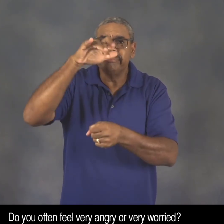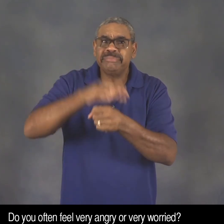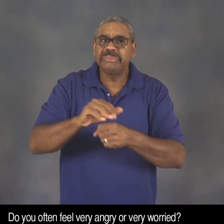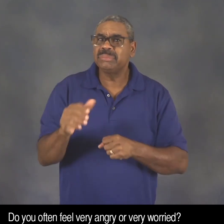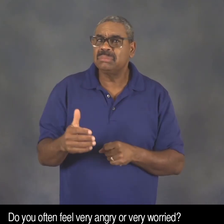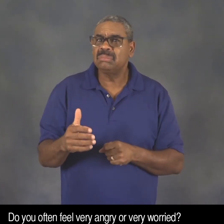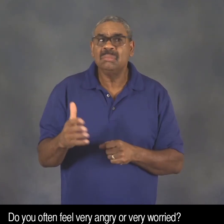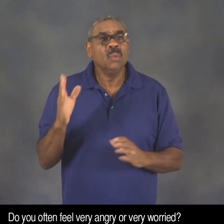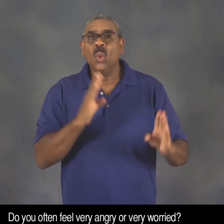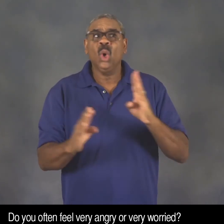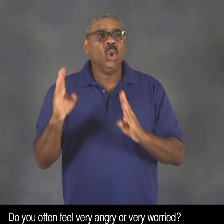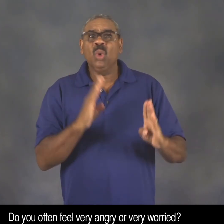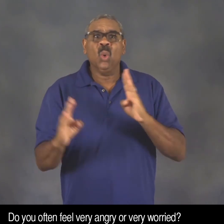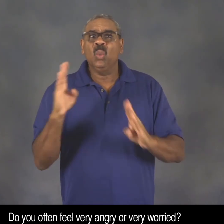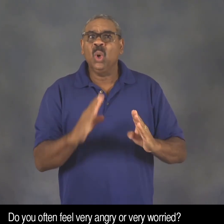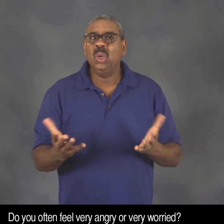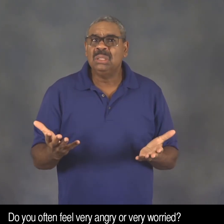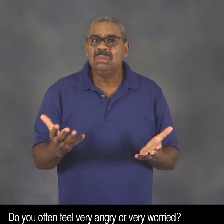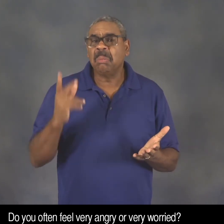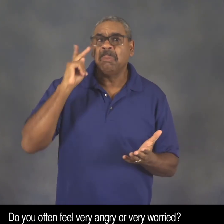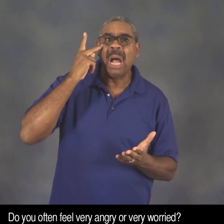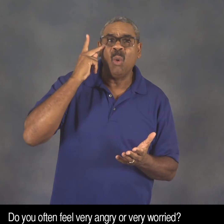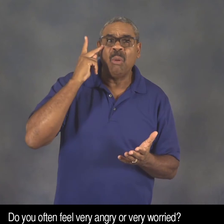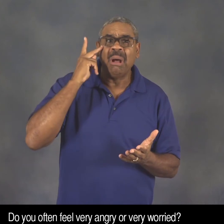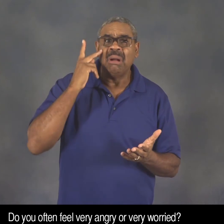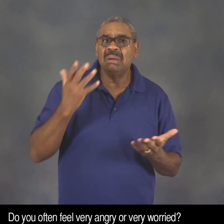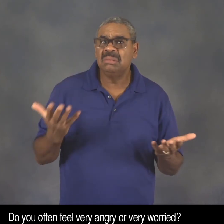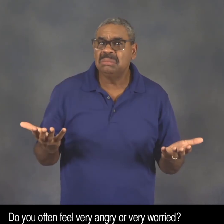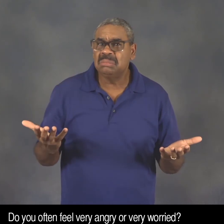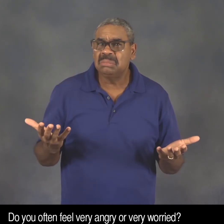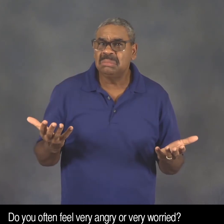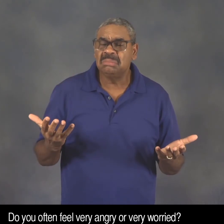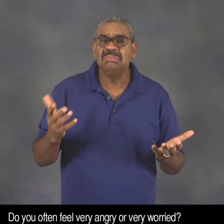Do you often feel very angry or very worried?